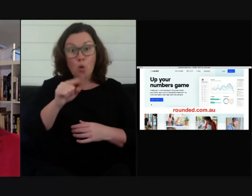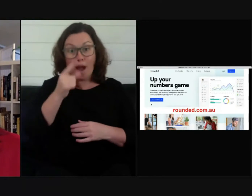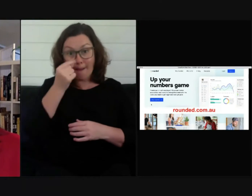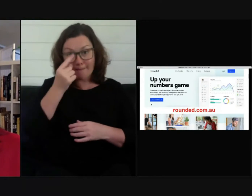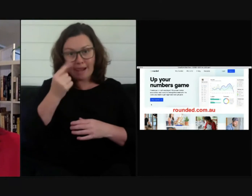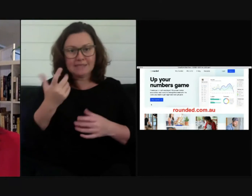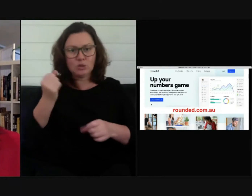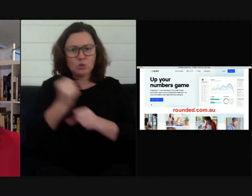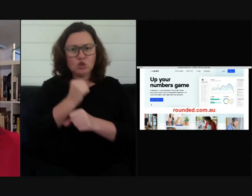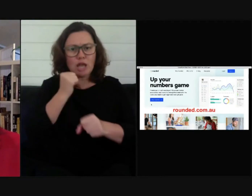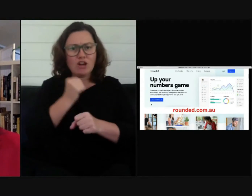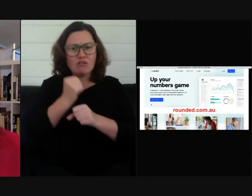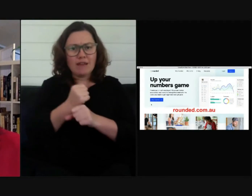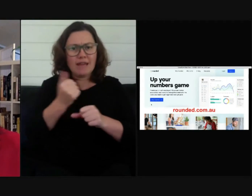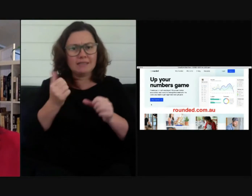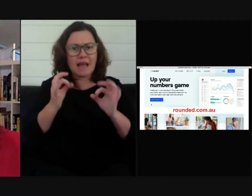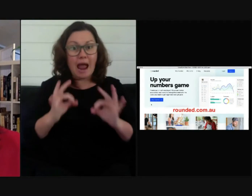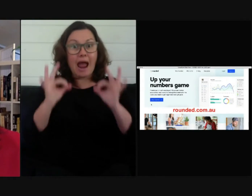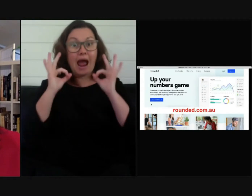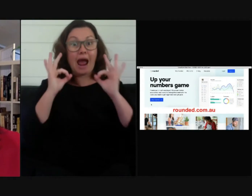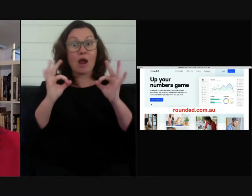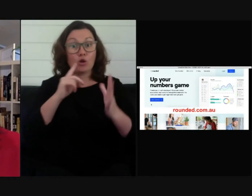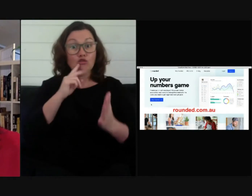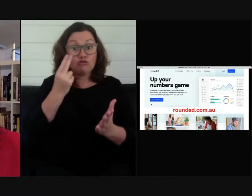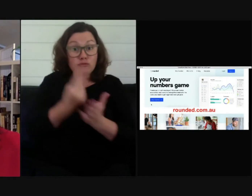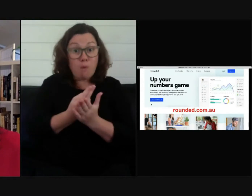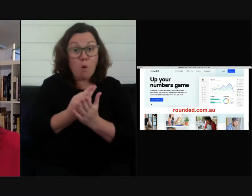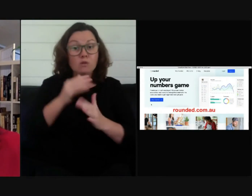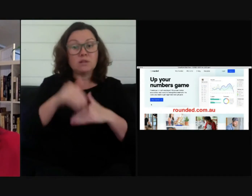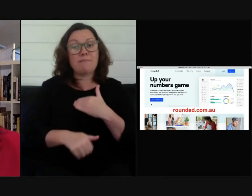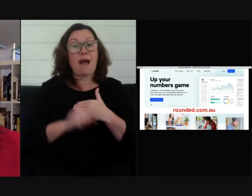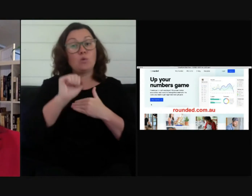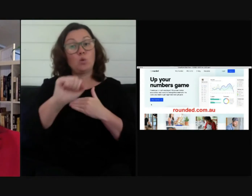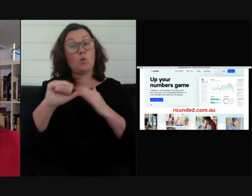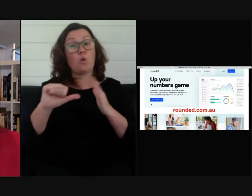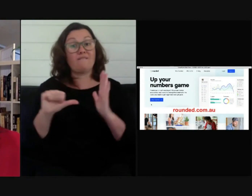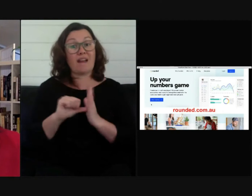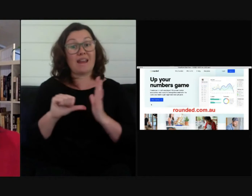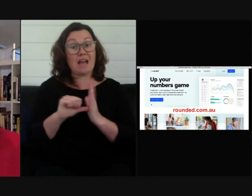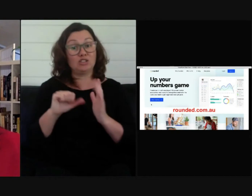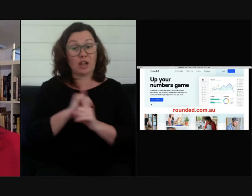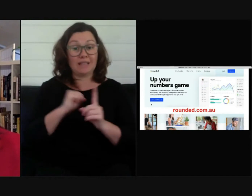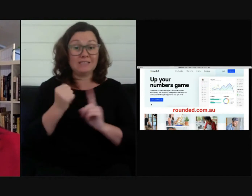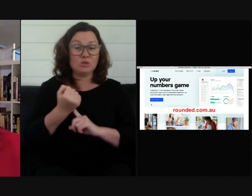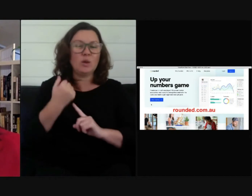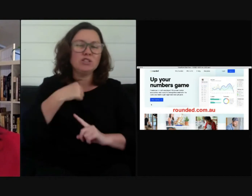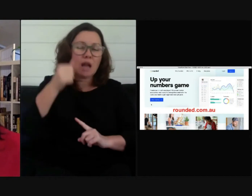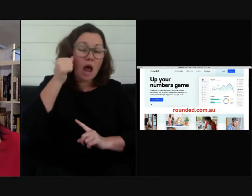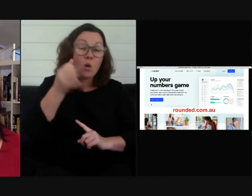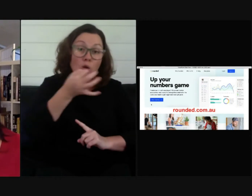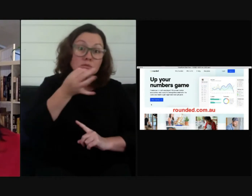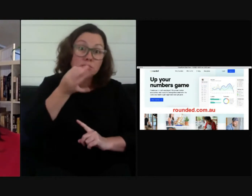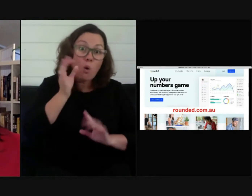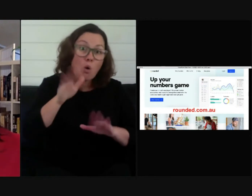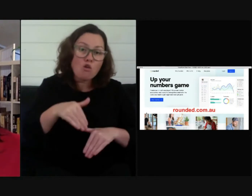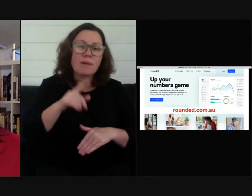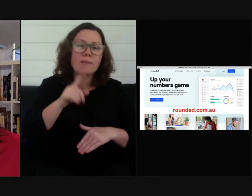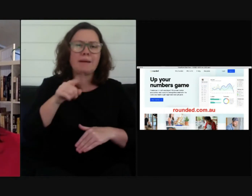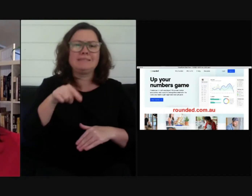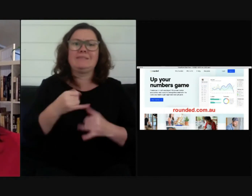current financial state, boring though that is super important at the moment.